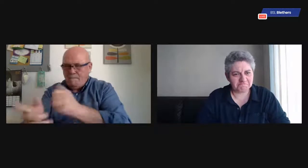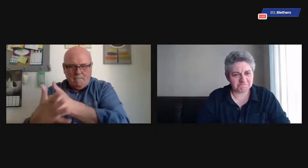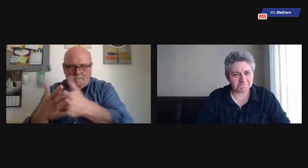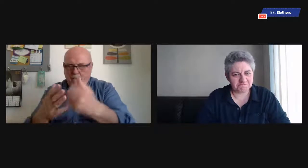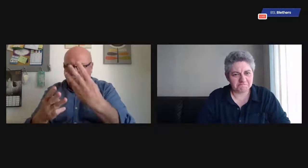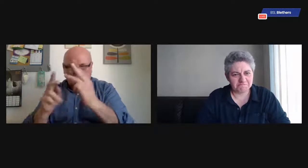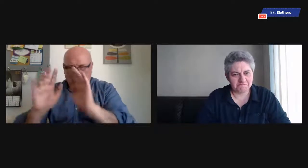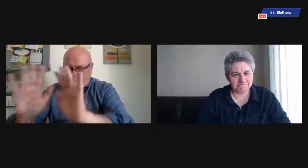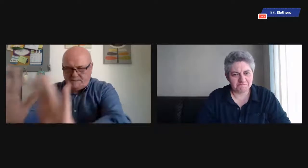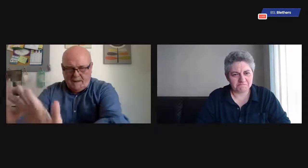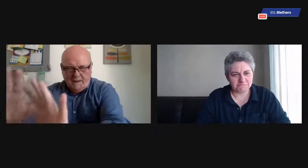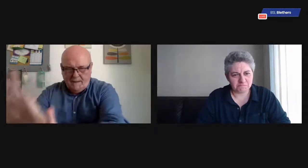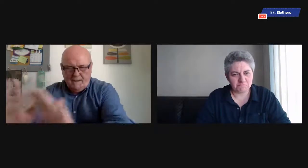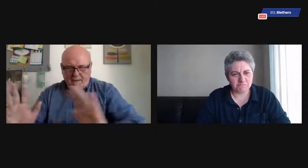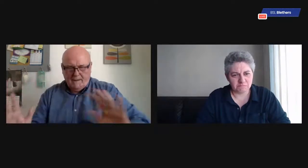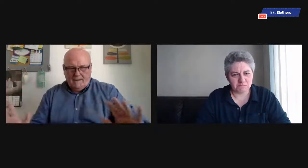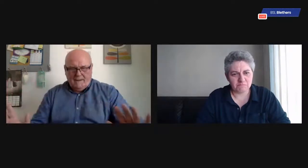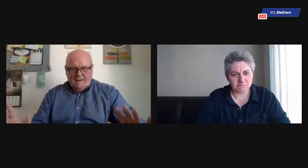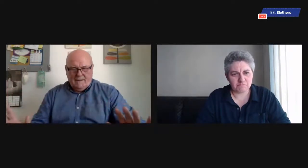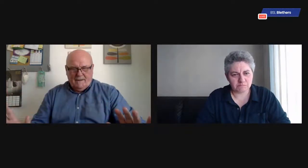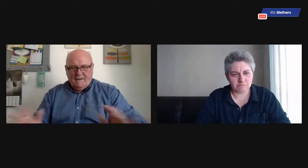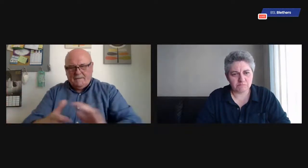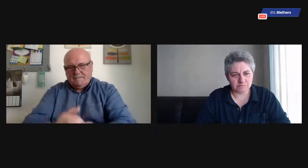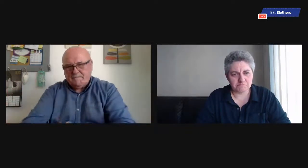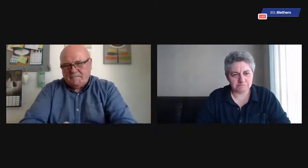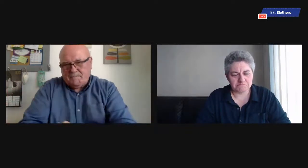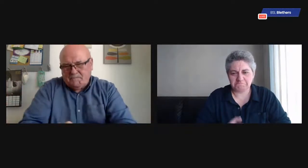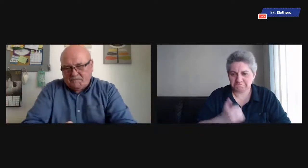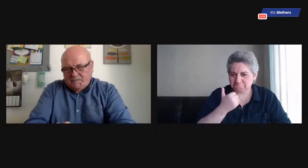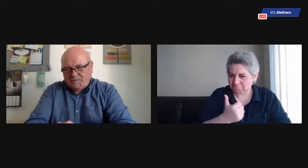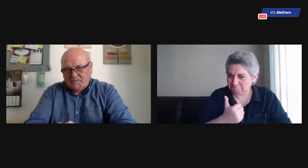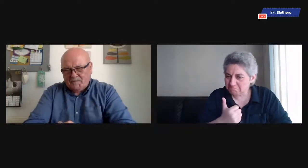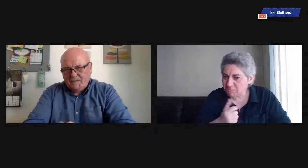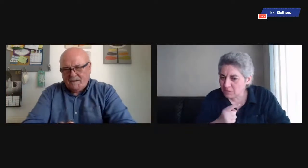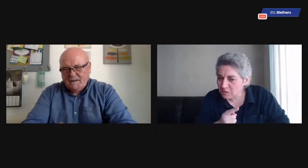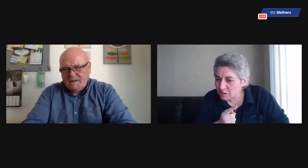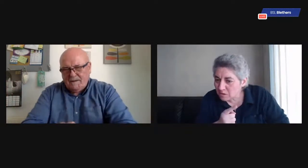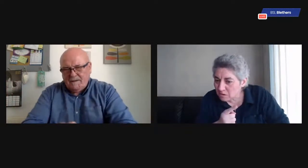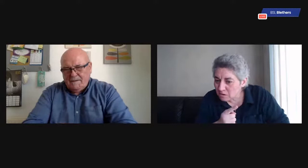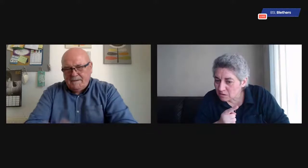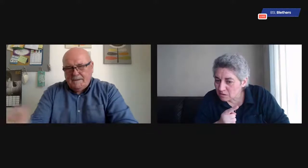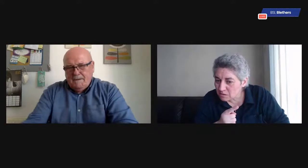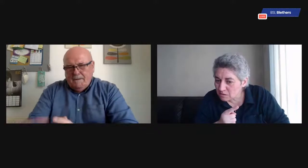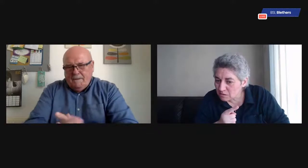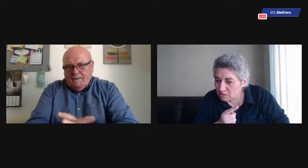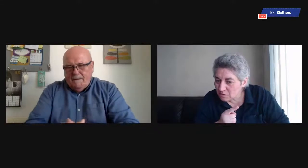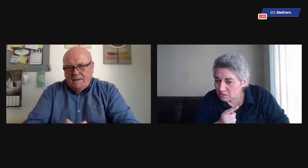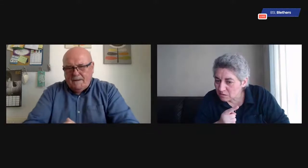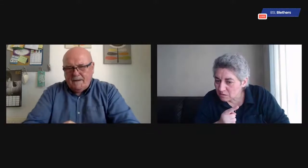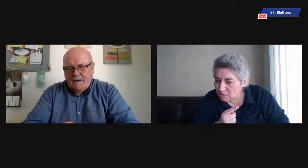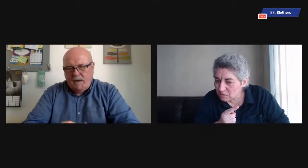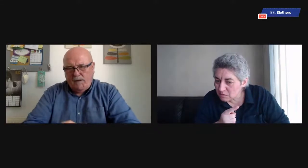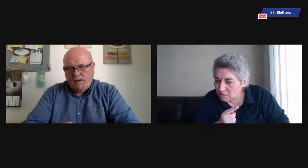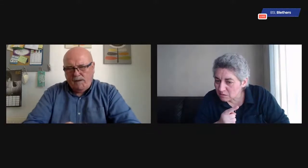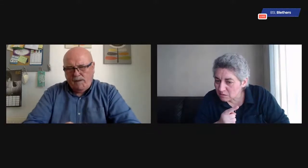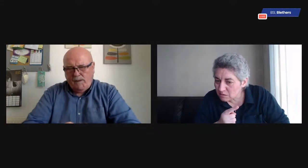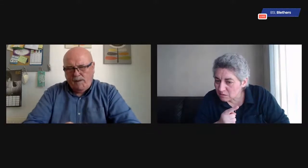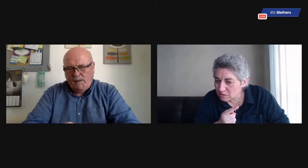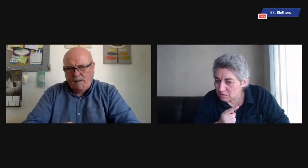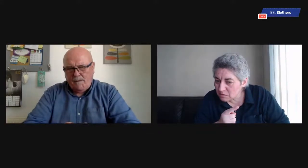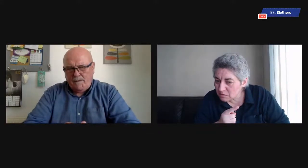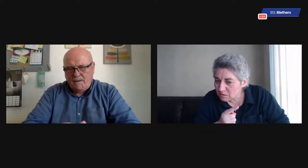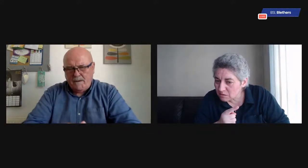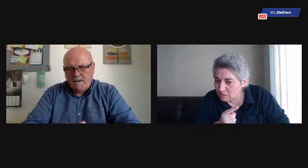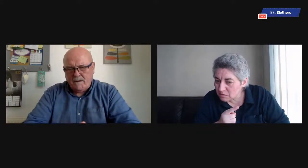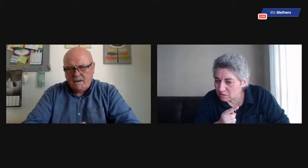there's three interpreters in court. That's fine for the court, but my interpreter's paid from access to work.